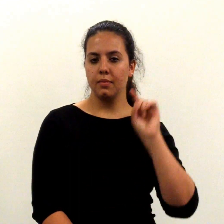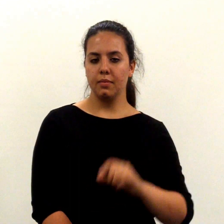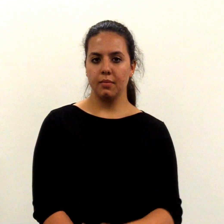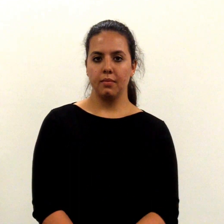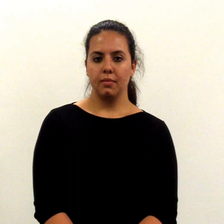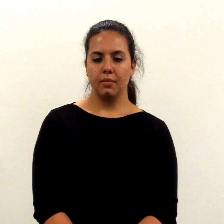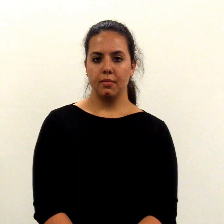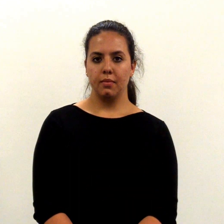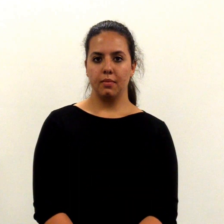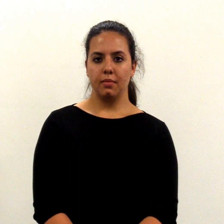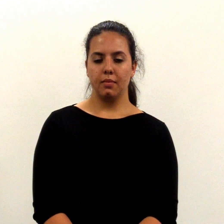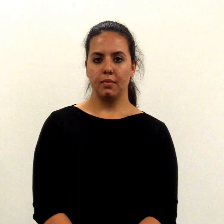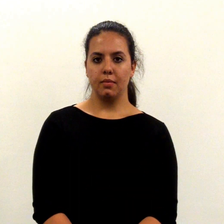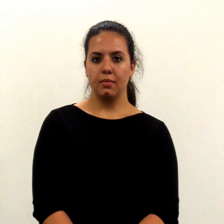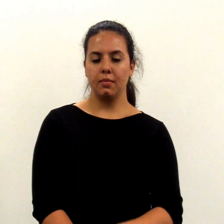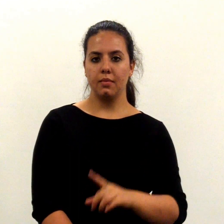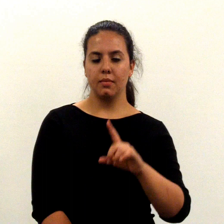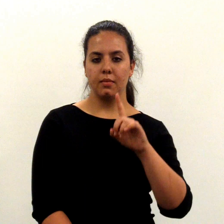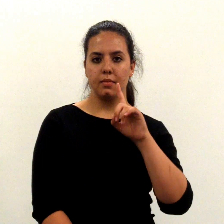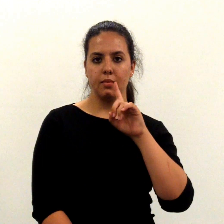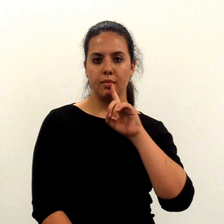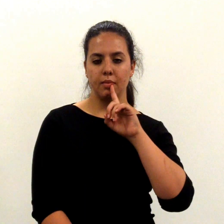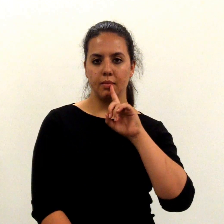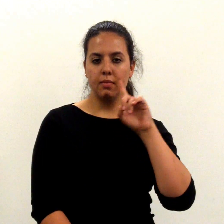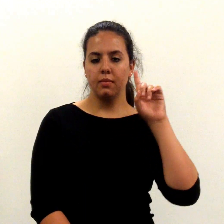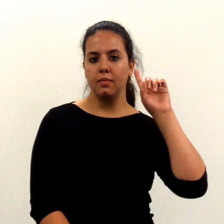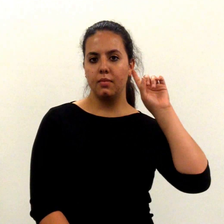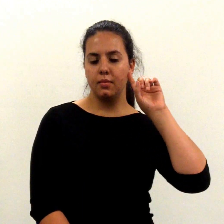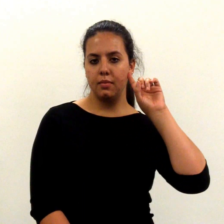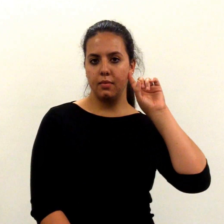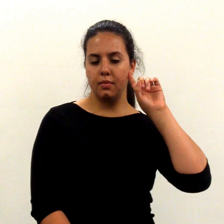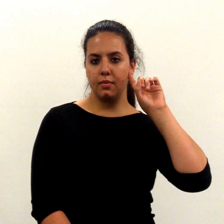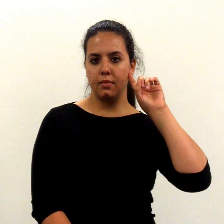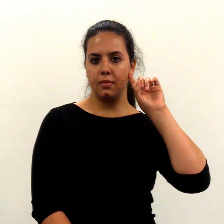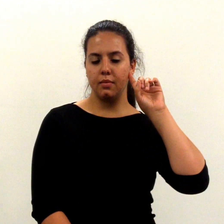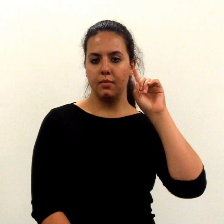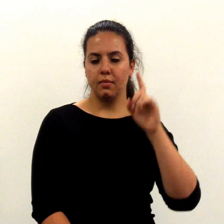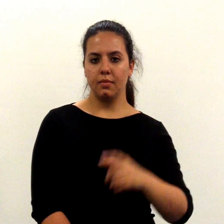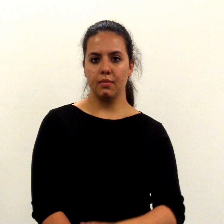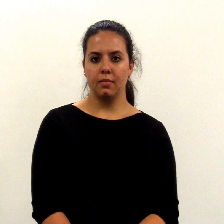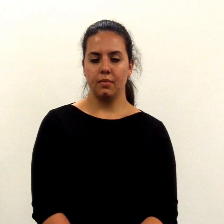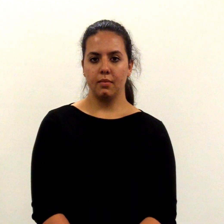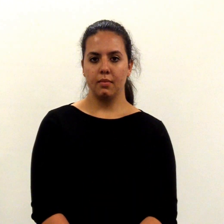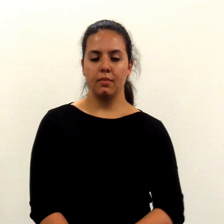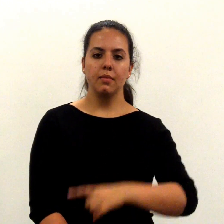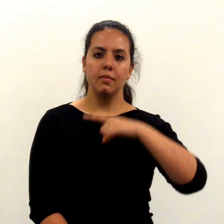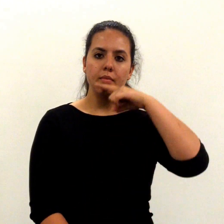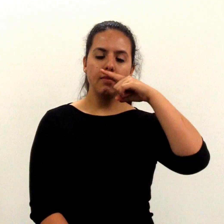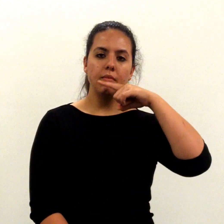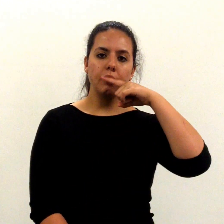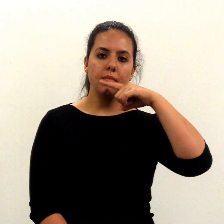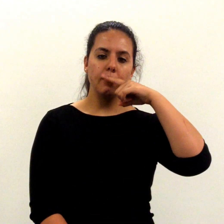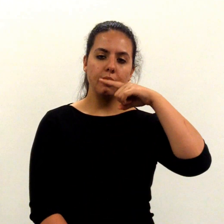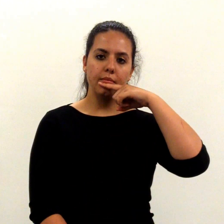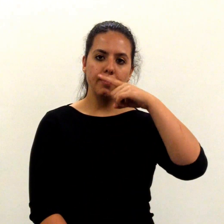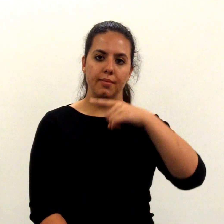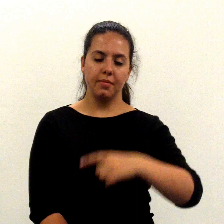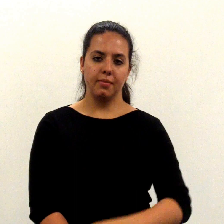Deaf comes from the fact that most deaf don't speak and they don't hear. Hearing. I think